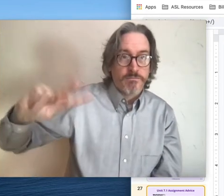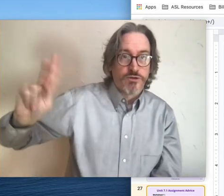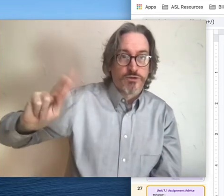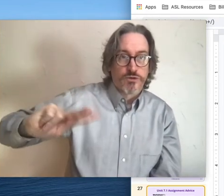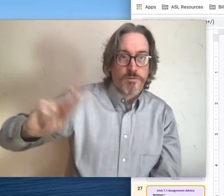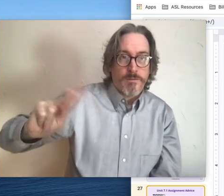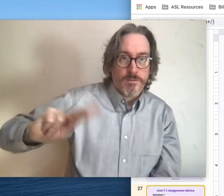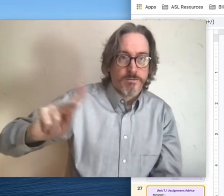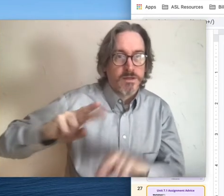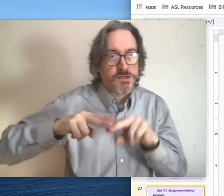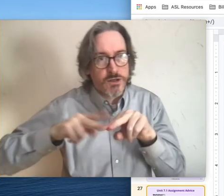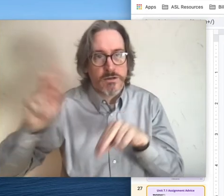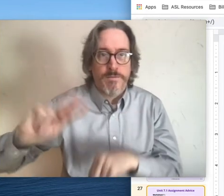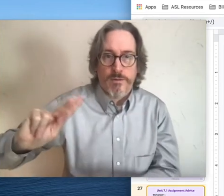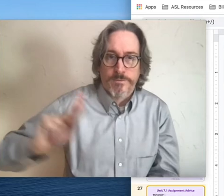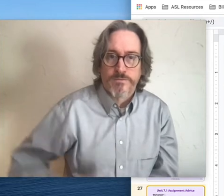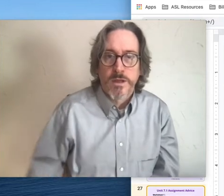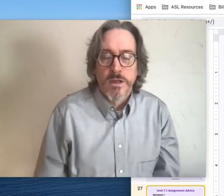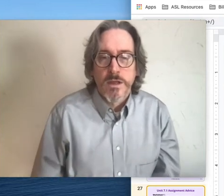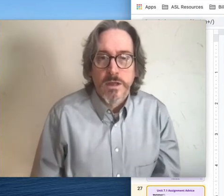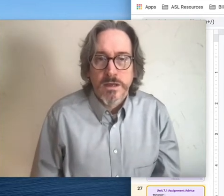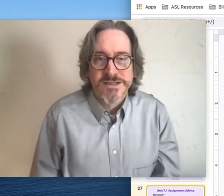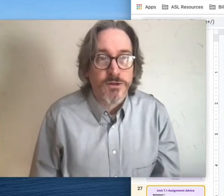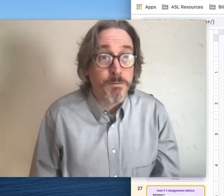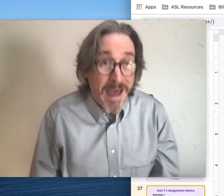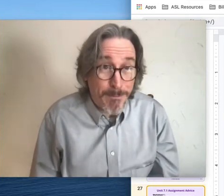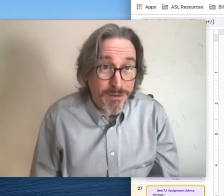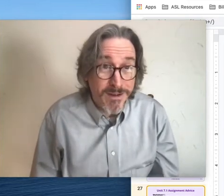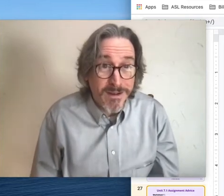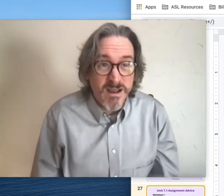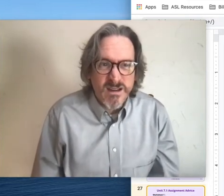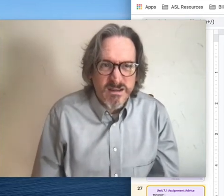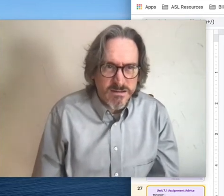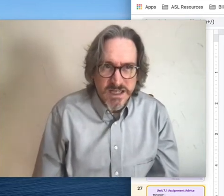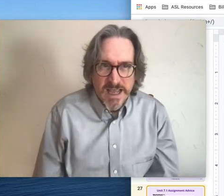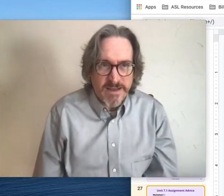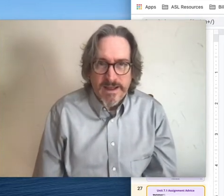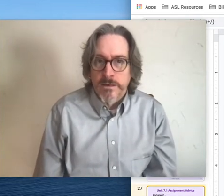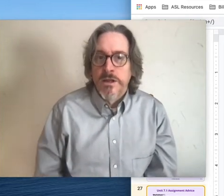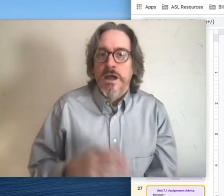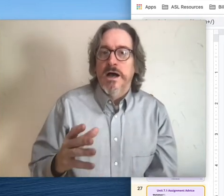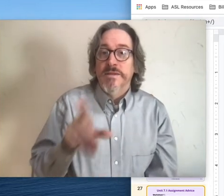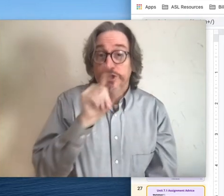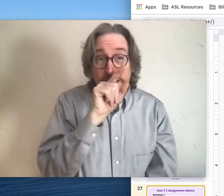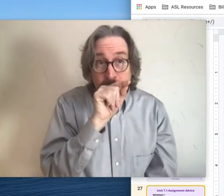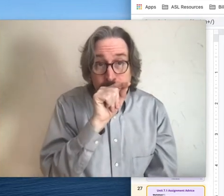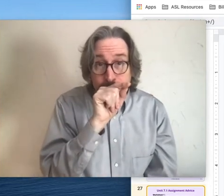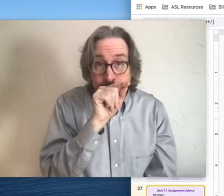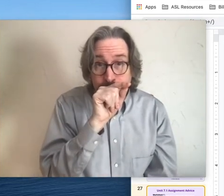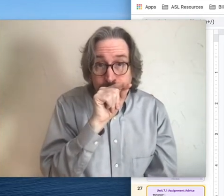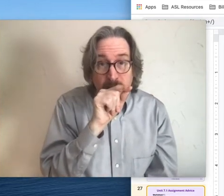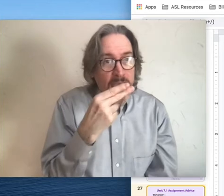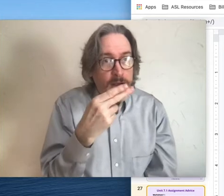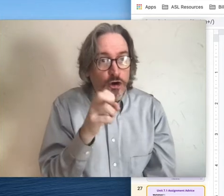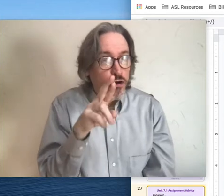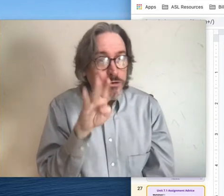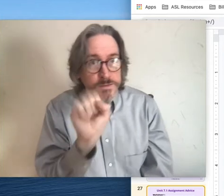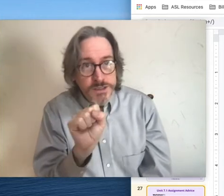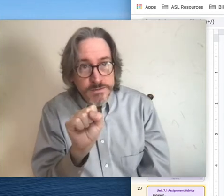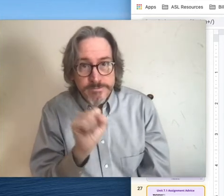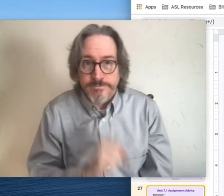P, pepper. Salt and pepper. Salt and pep. I hate that. Chicken